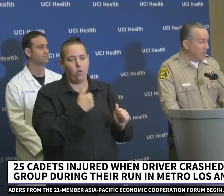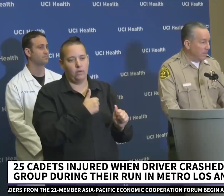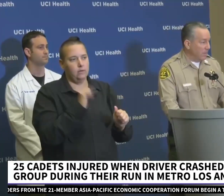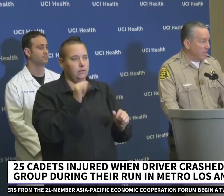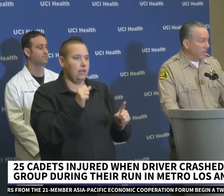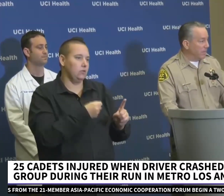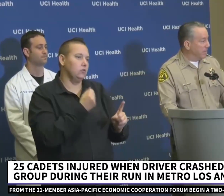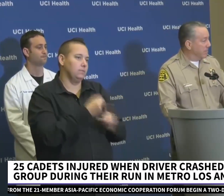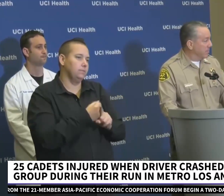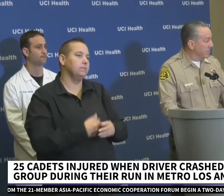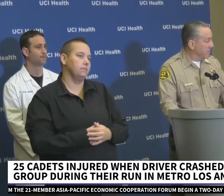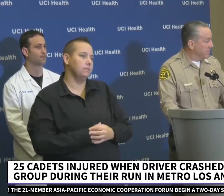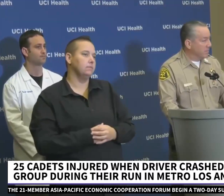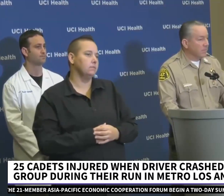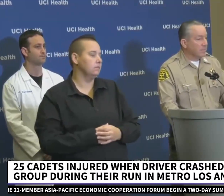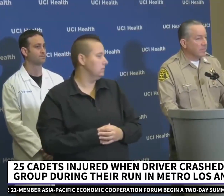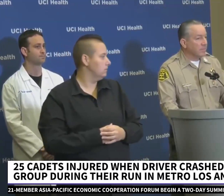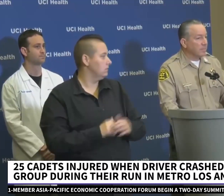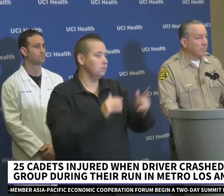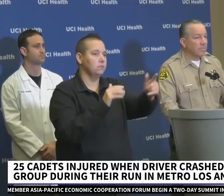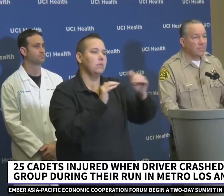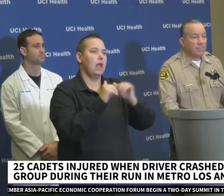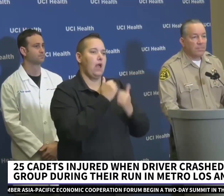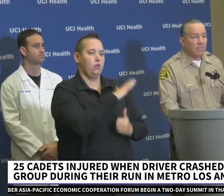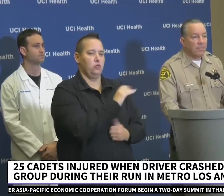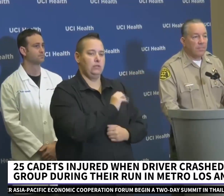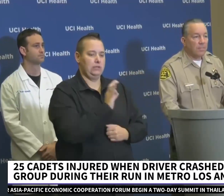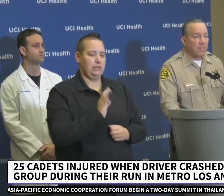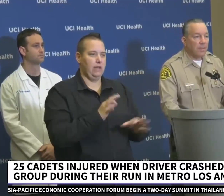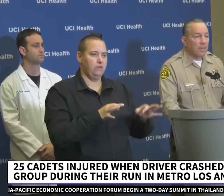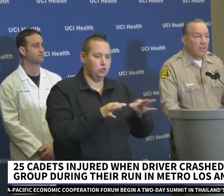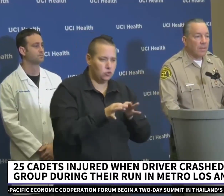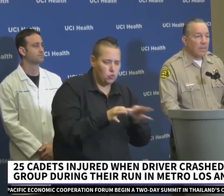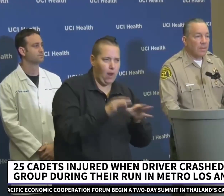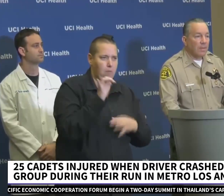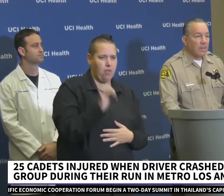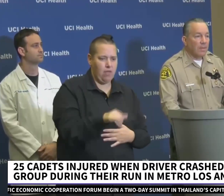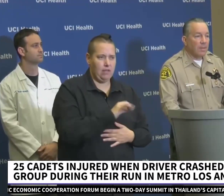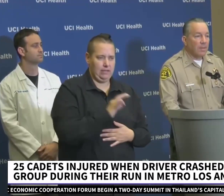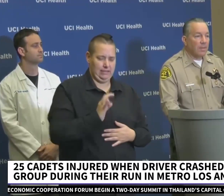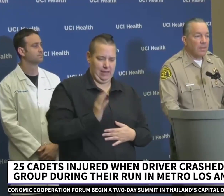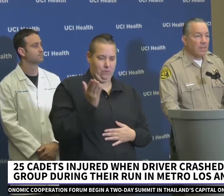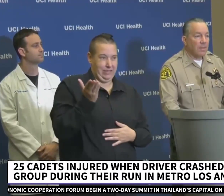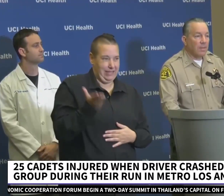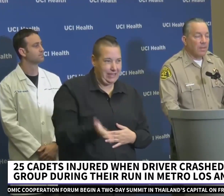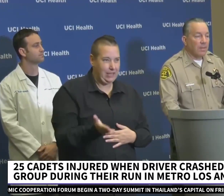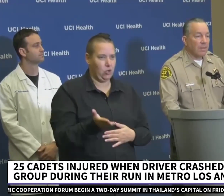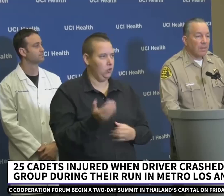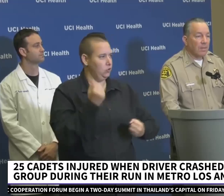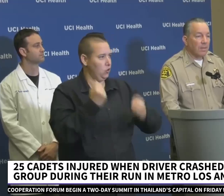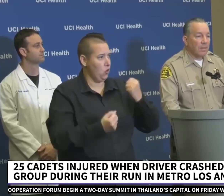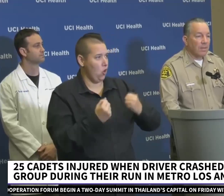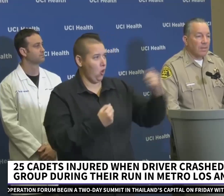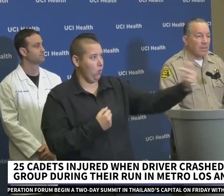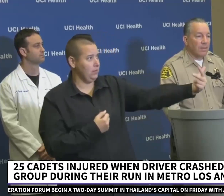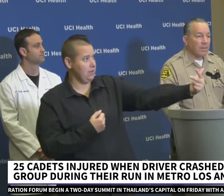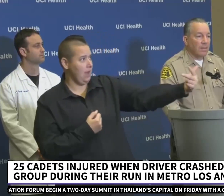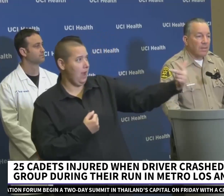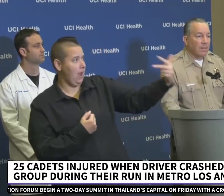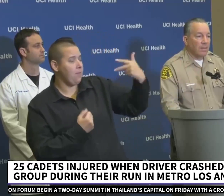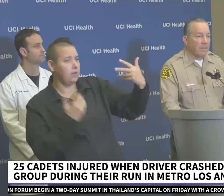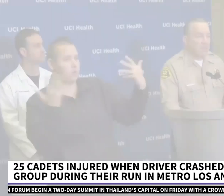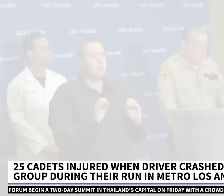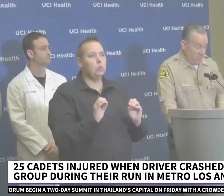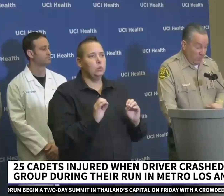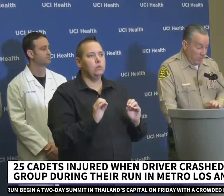took their brunt of the impact. L.A. County Sheriff describing the horrific scene, which he called a mass casualty event, the likes of which he'd never seen in